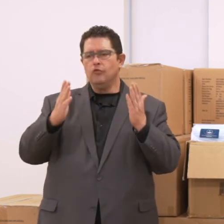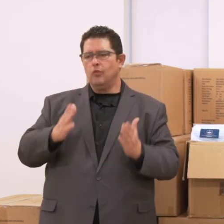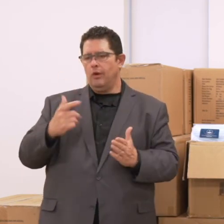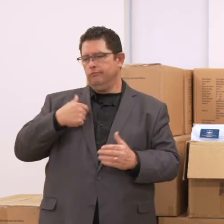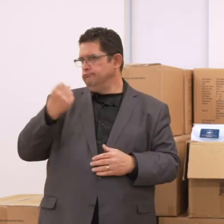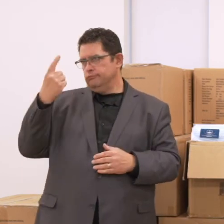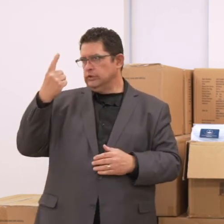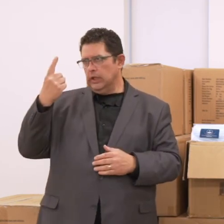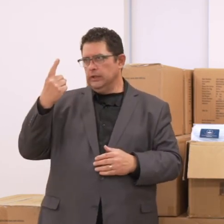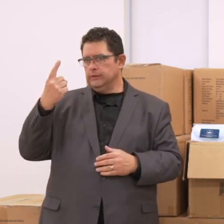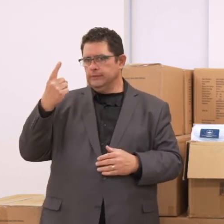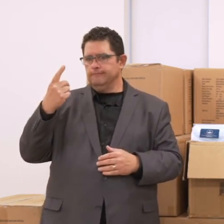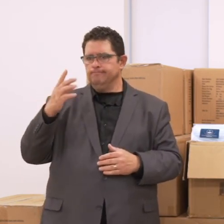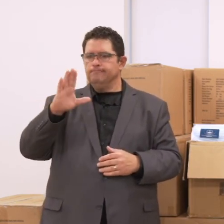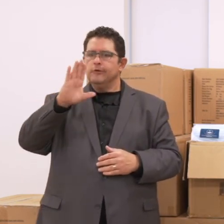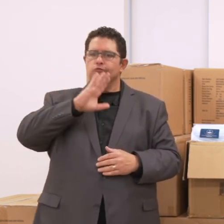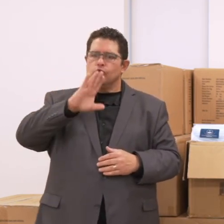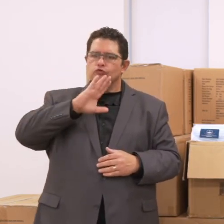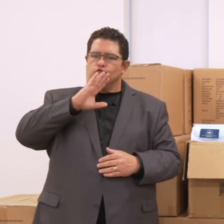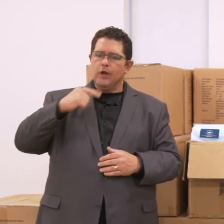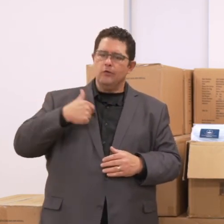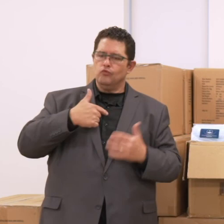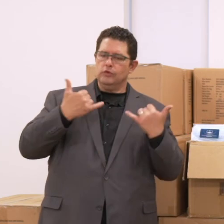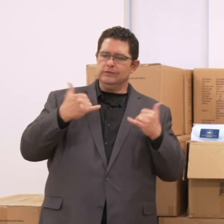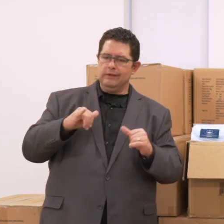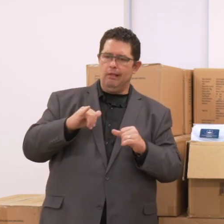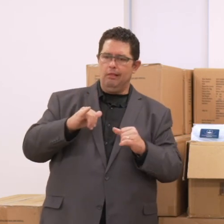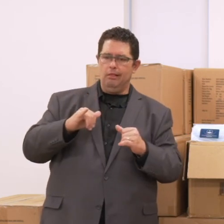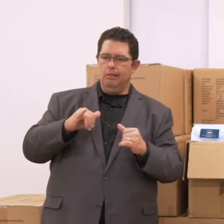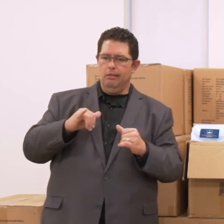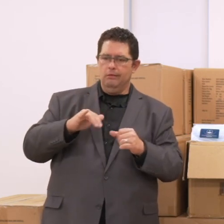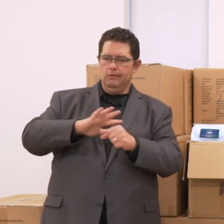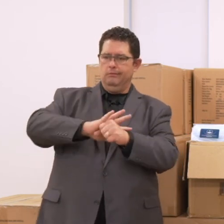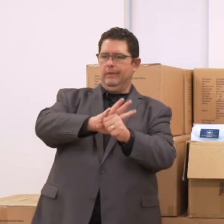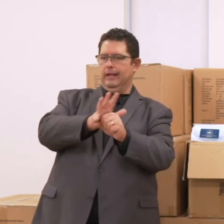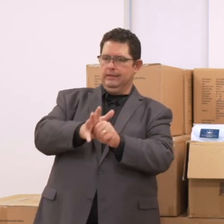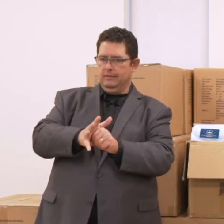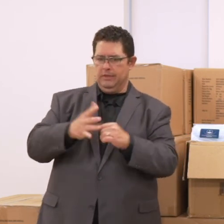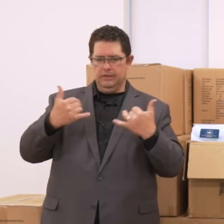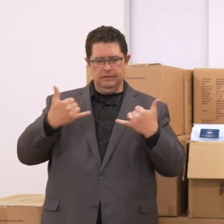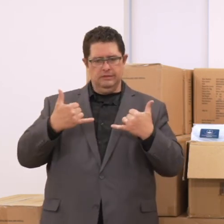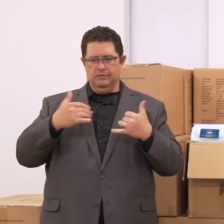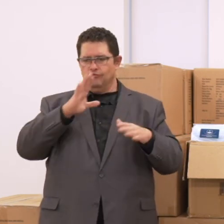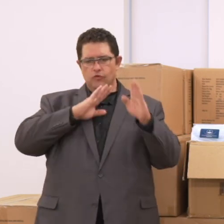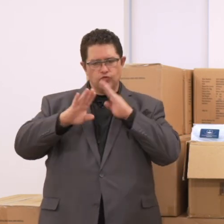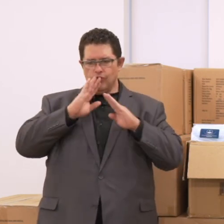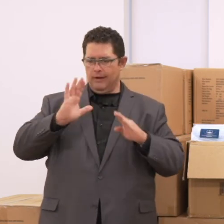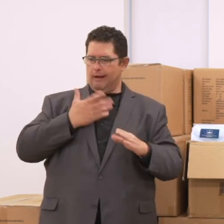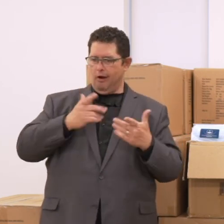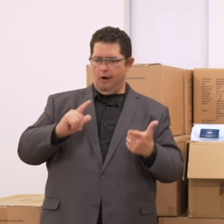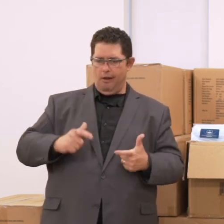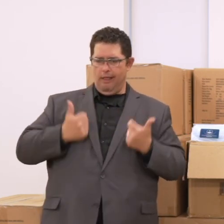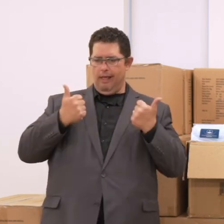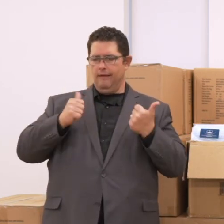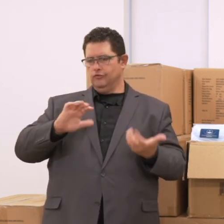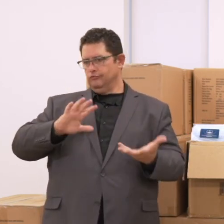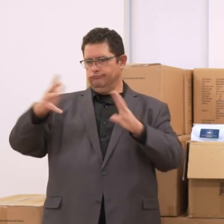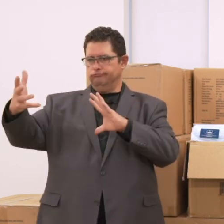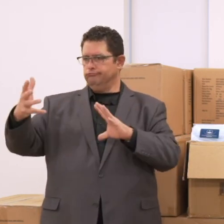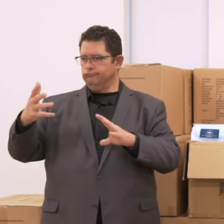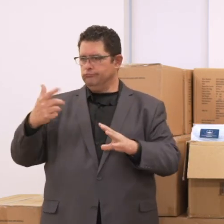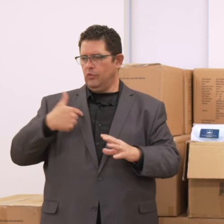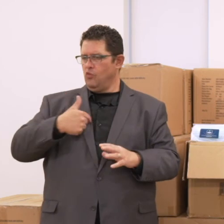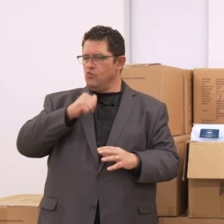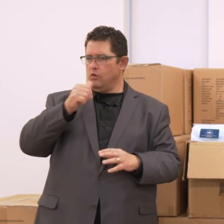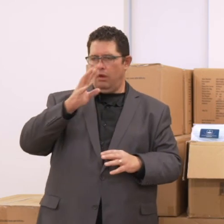that. It's frustrating that we're still in a pandemic. It's frustrating that our lives are disrupted, and we recognize that, and we're not dismissive